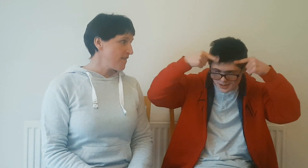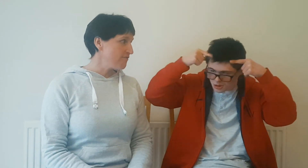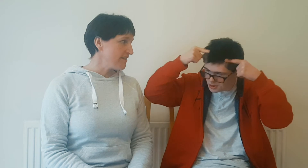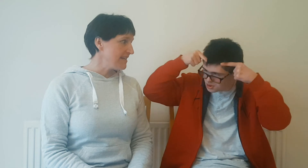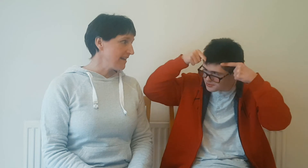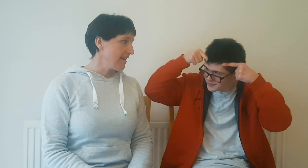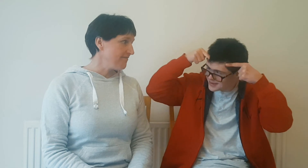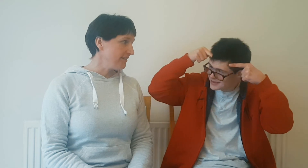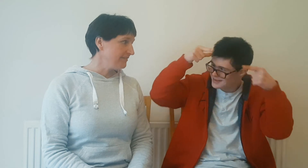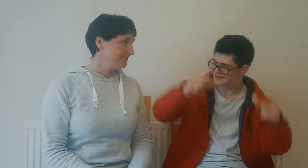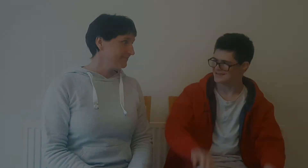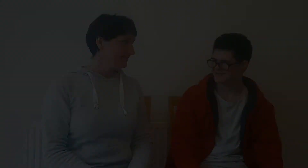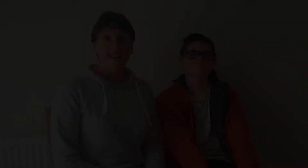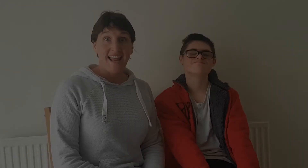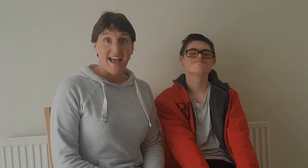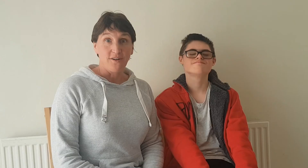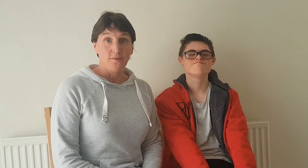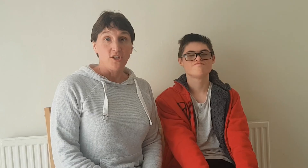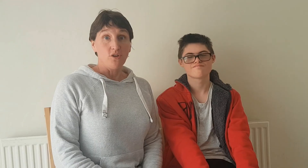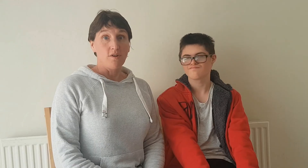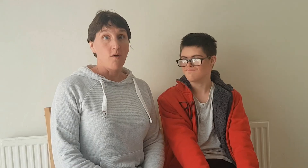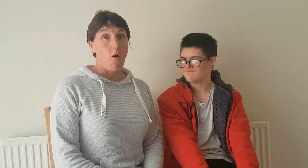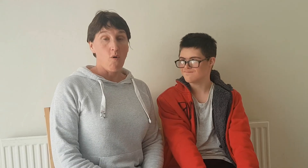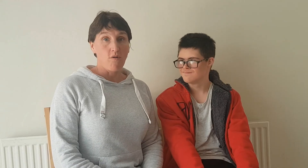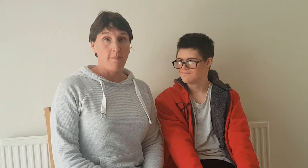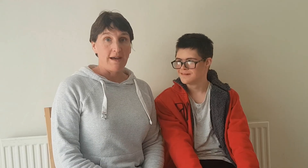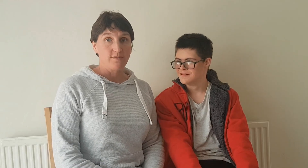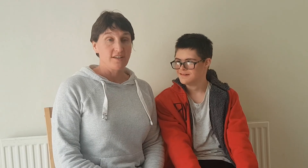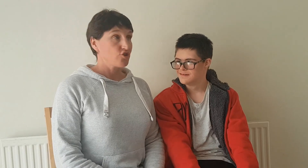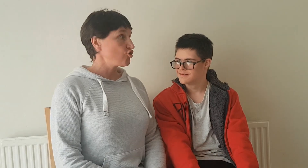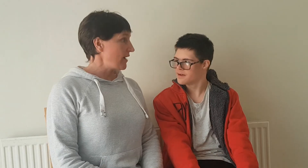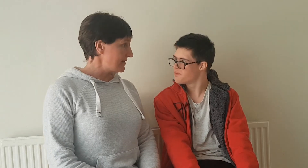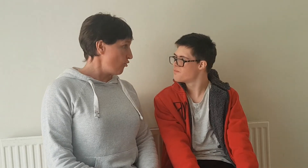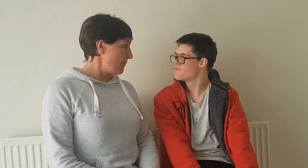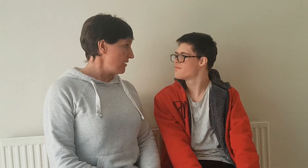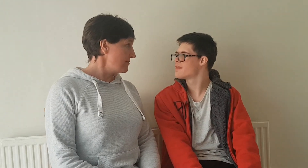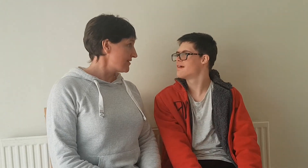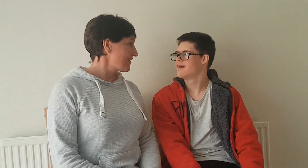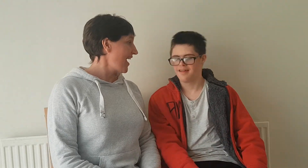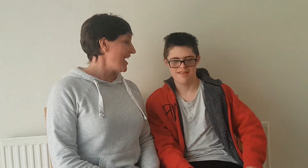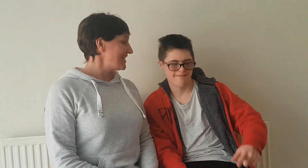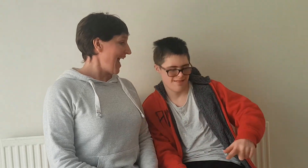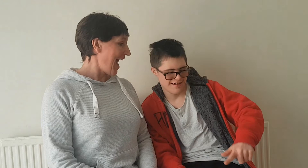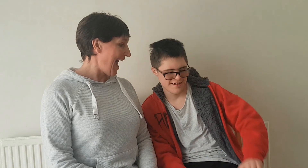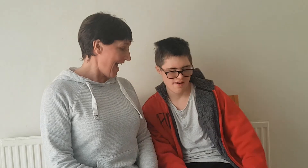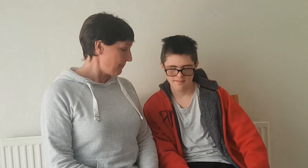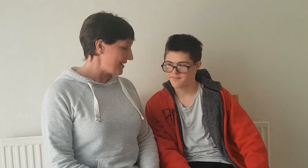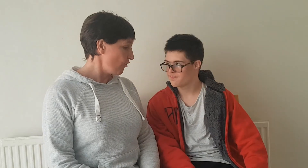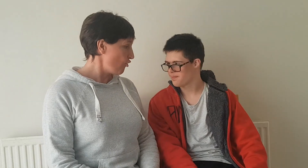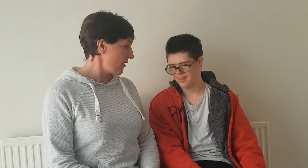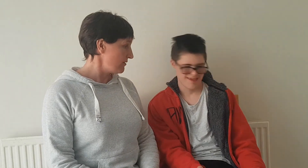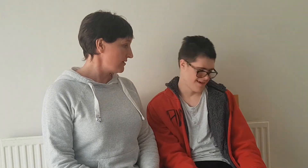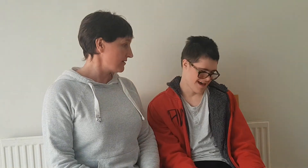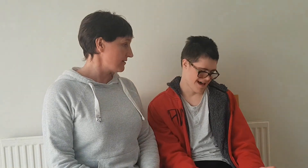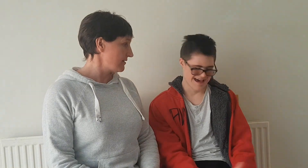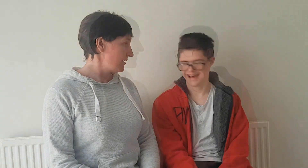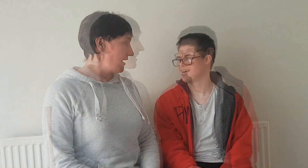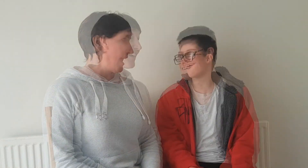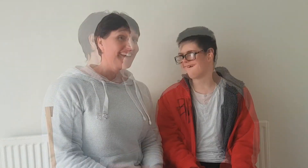Very clever. Now you know all about stress hormones and definitely happy hormones. Yeah. In